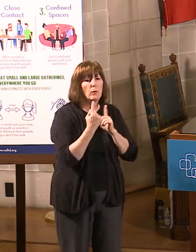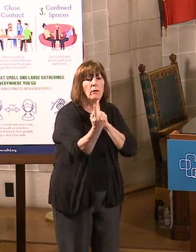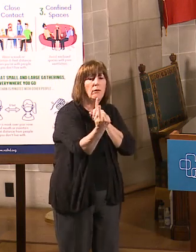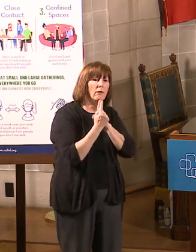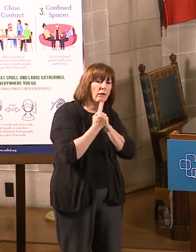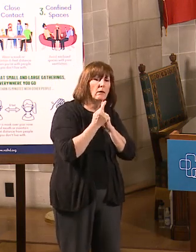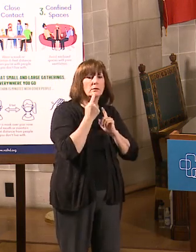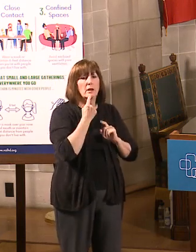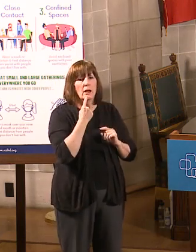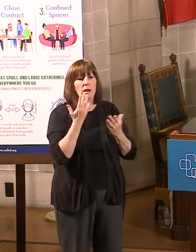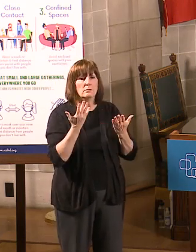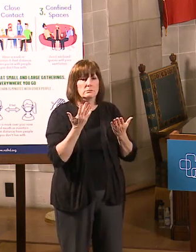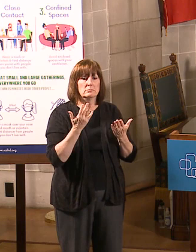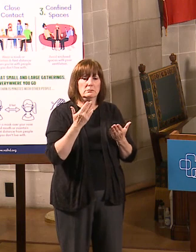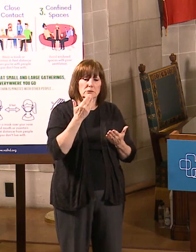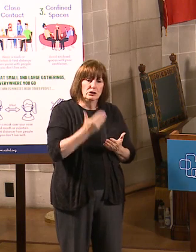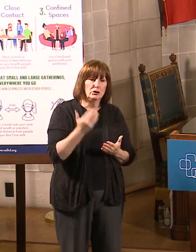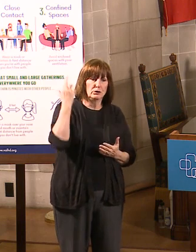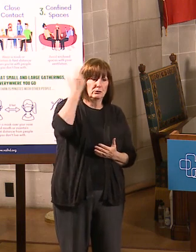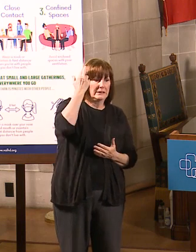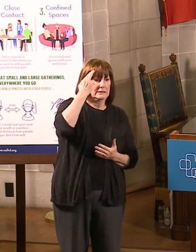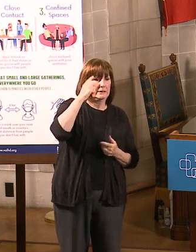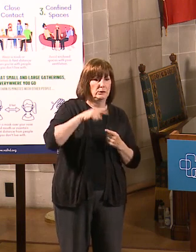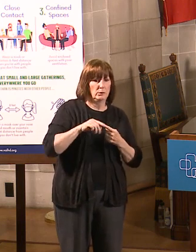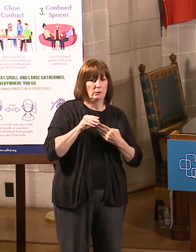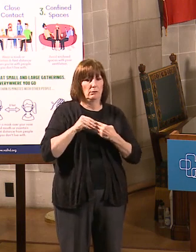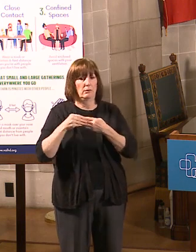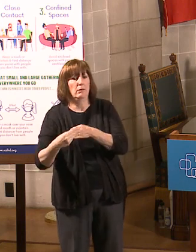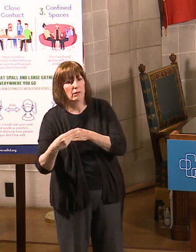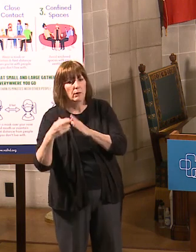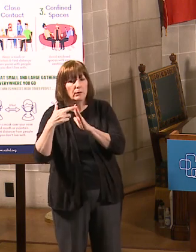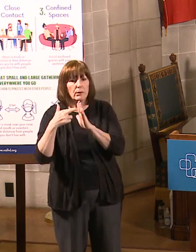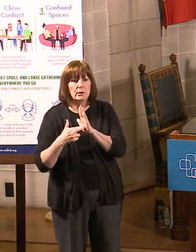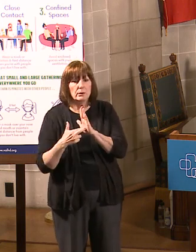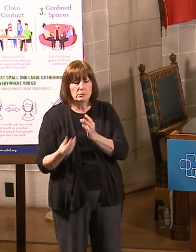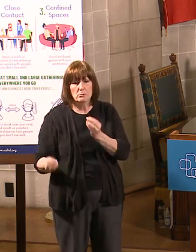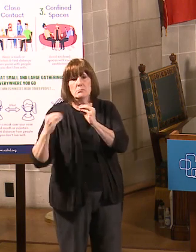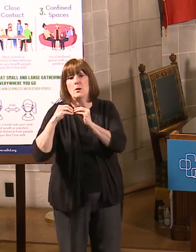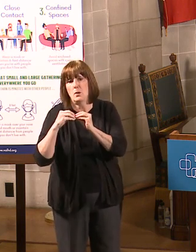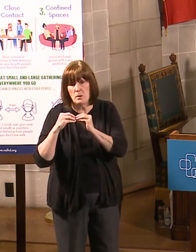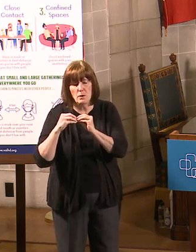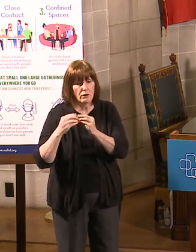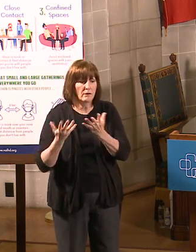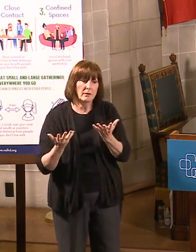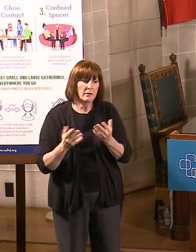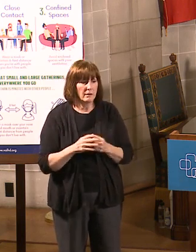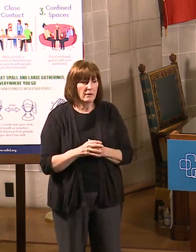there's a compelling reason why we need to do that, and that on balance, it would be in the interest of public safety.